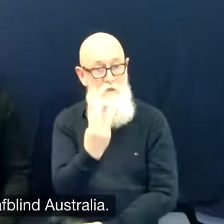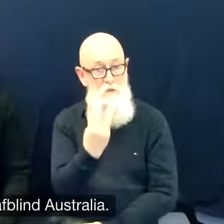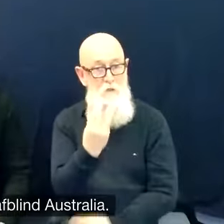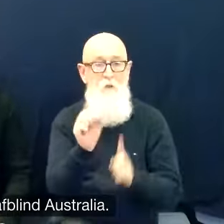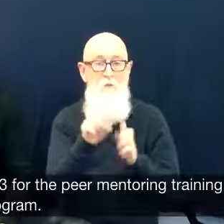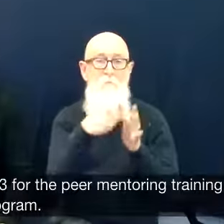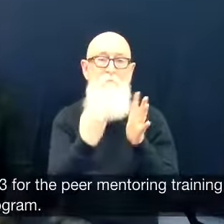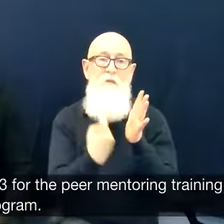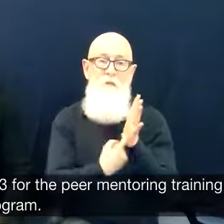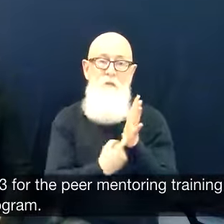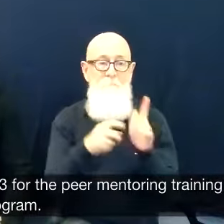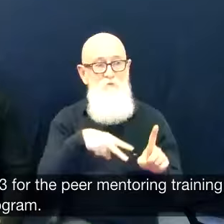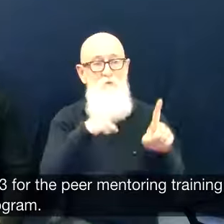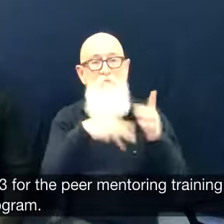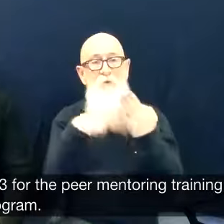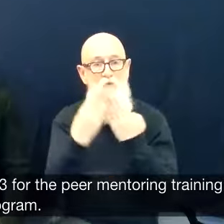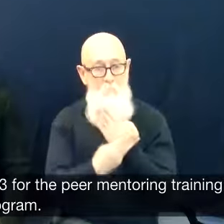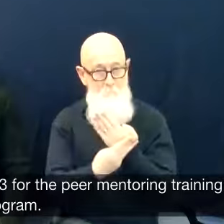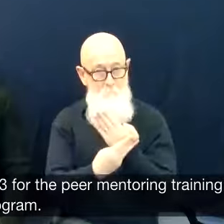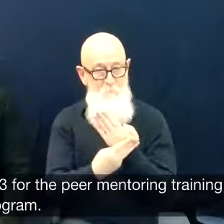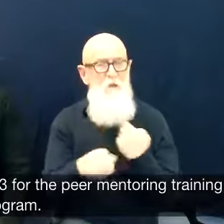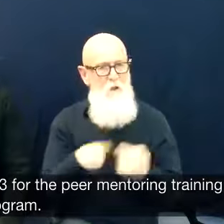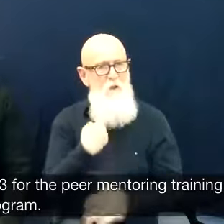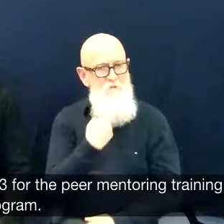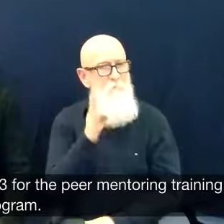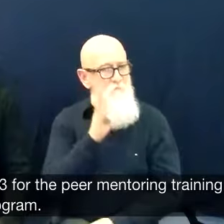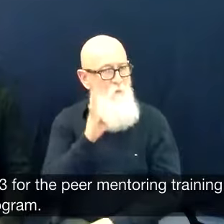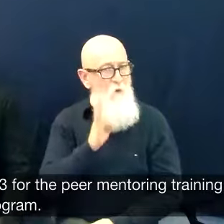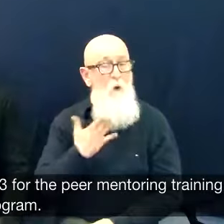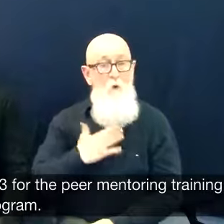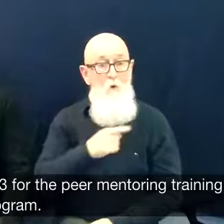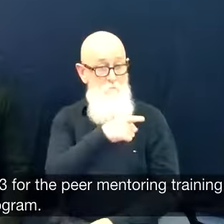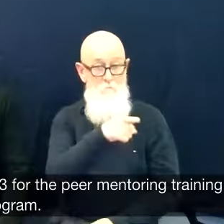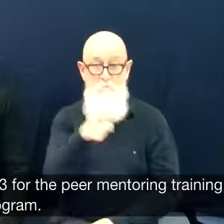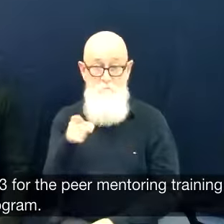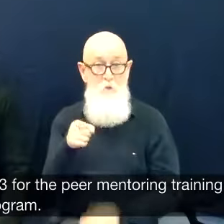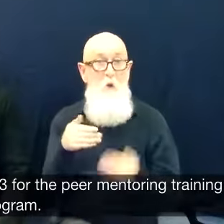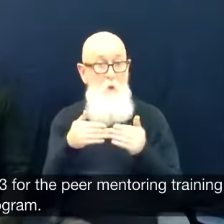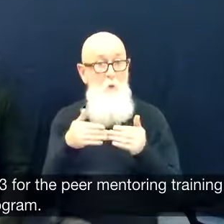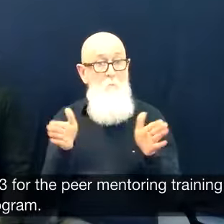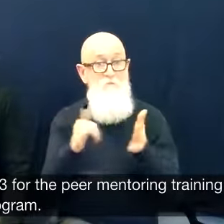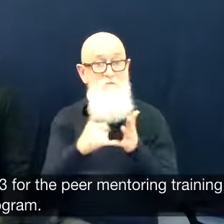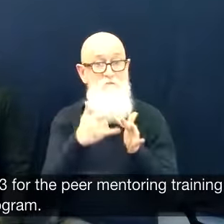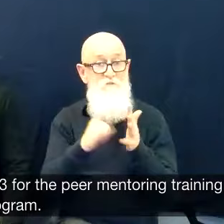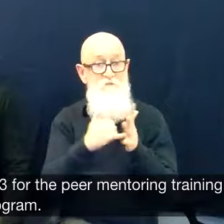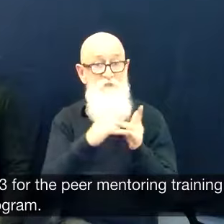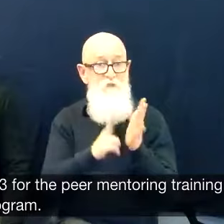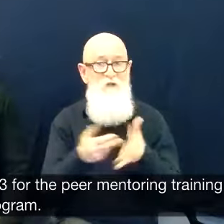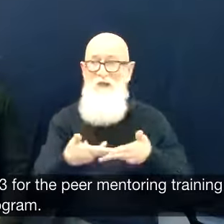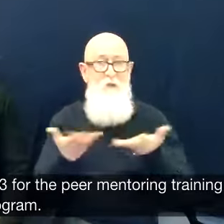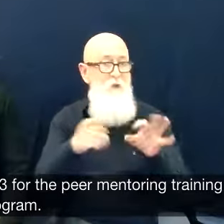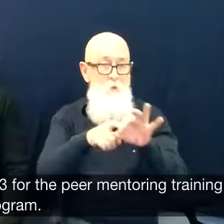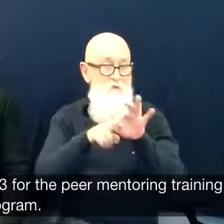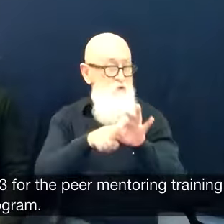program. As I said before, I wanted to open up this session for any